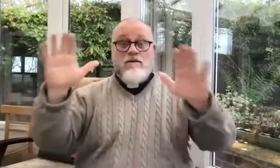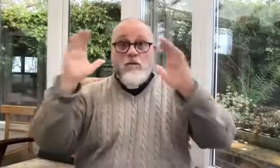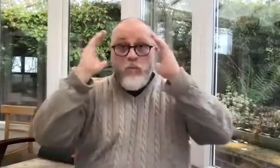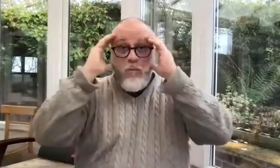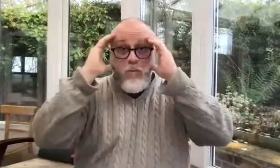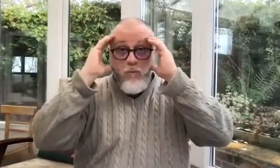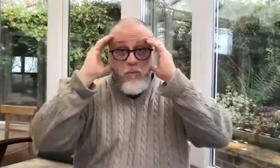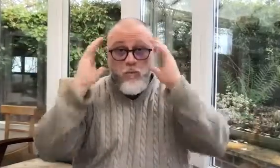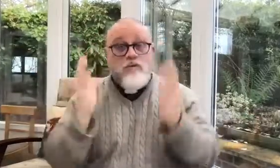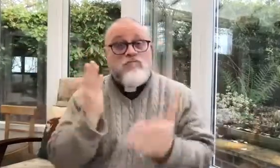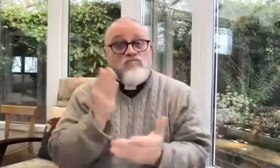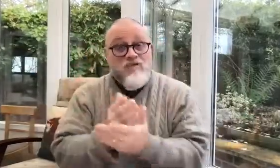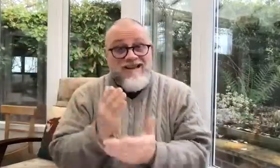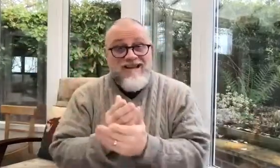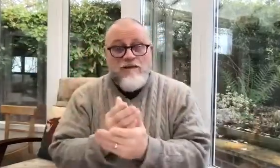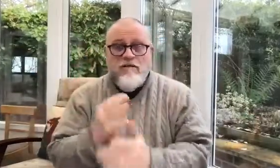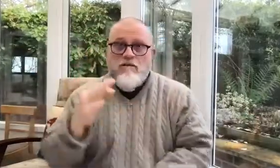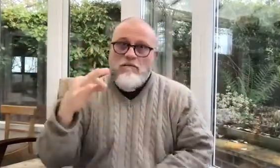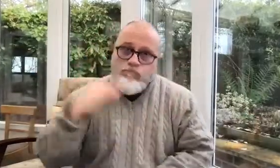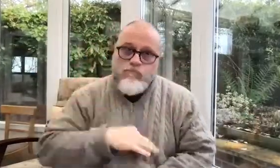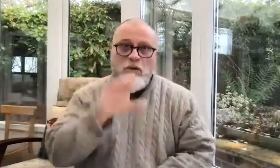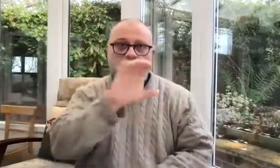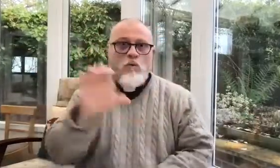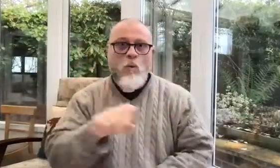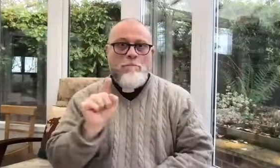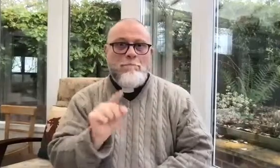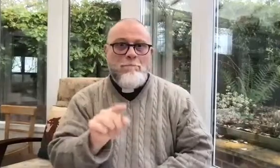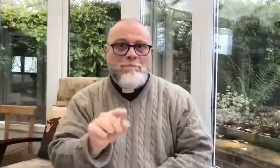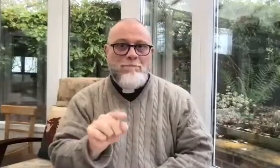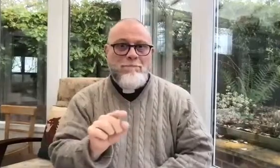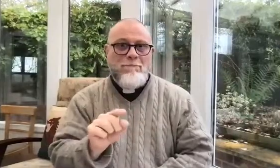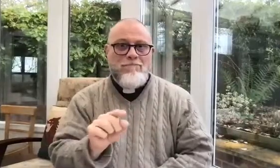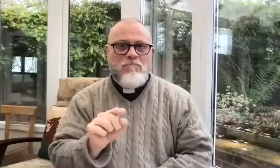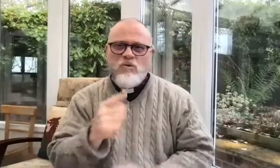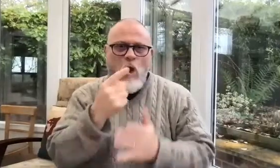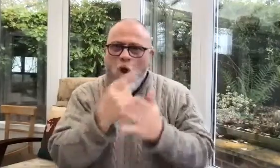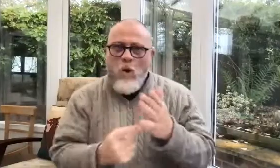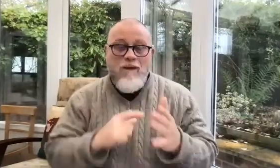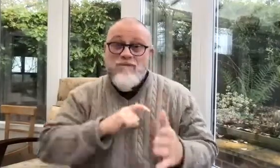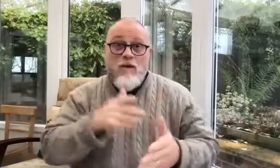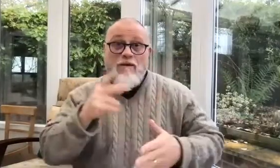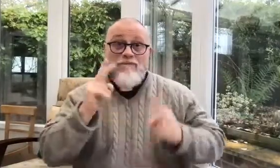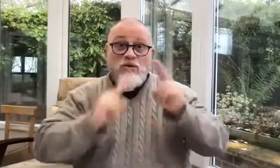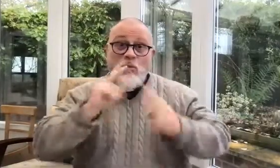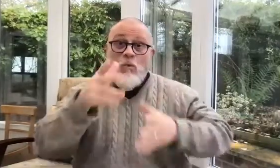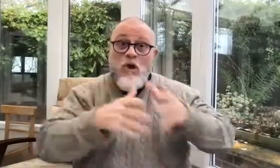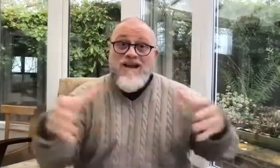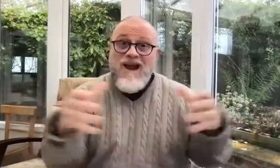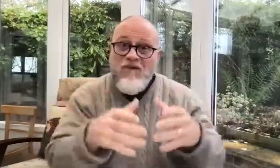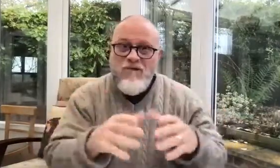Australia, wow, that's really mind-blowing. So it's been a real benefit having Zoom. Not only